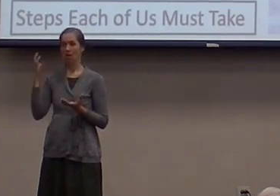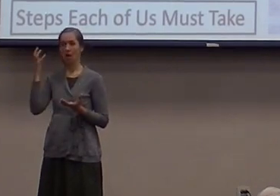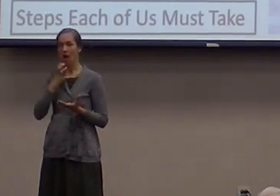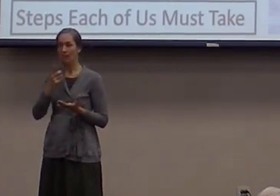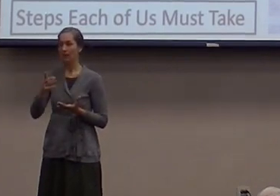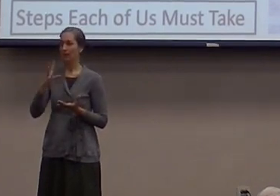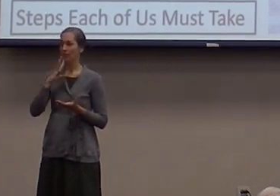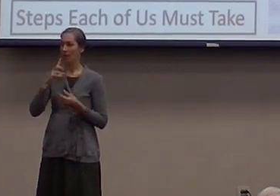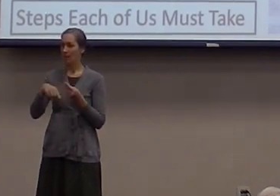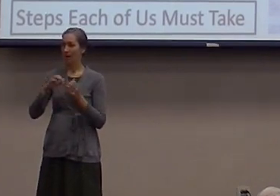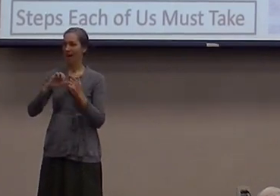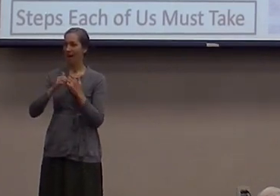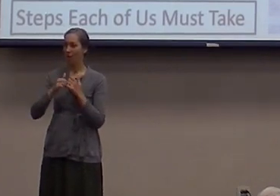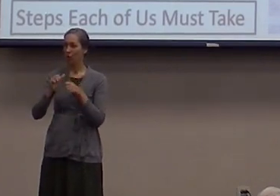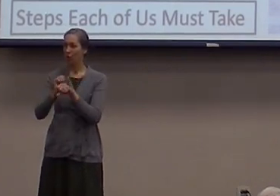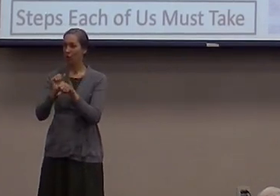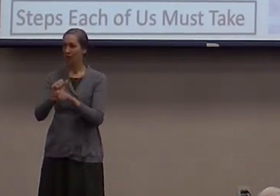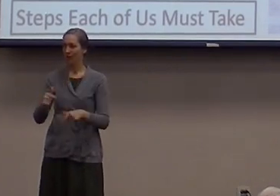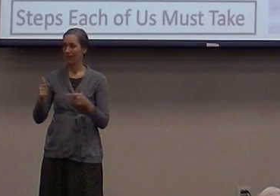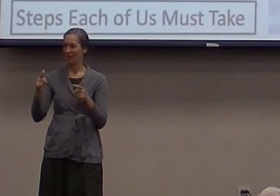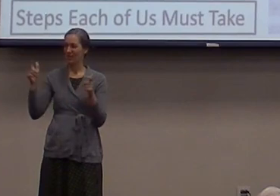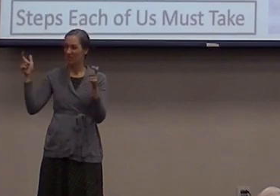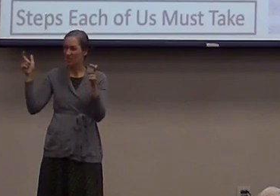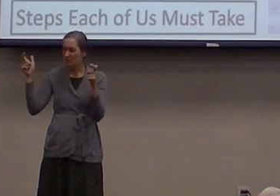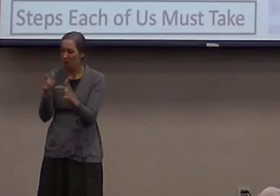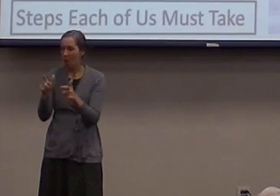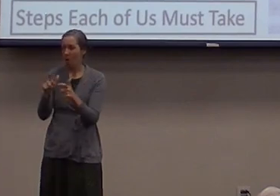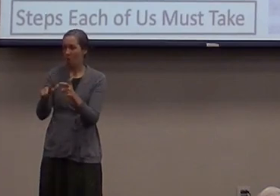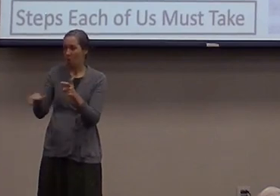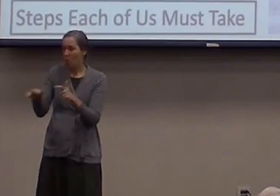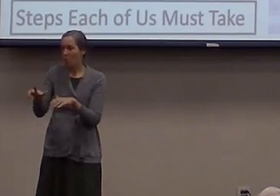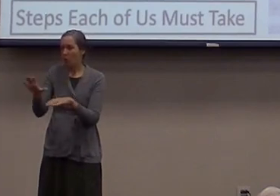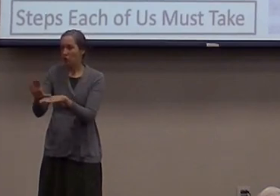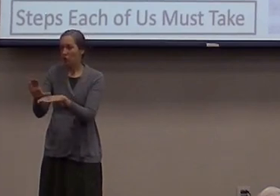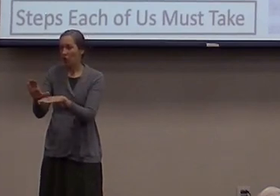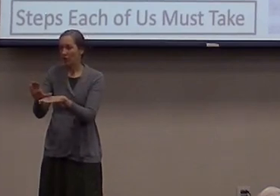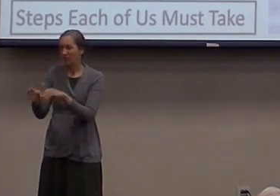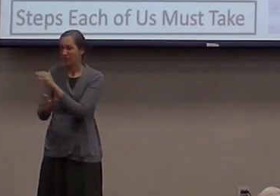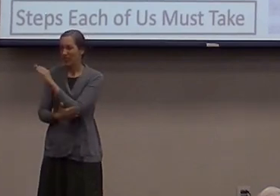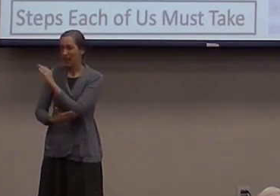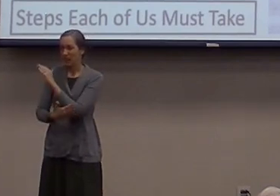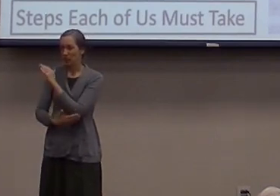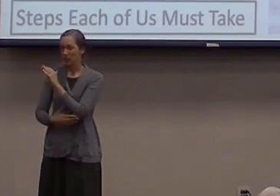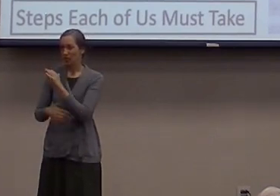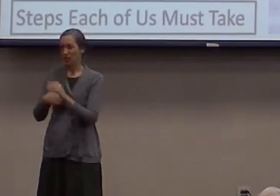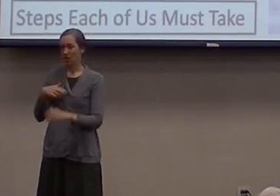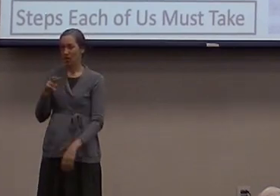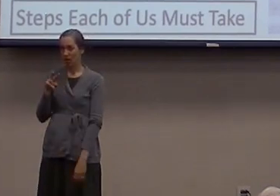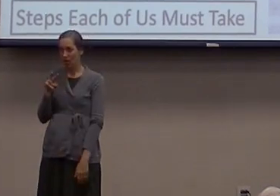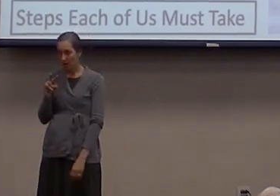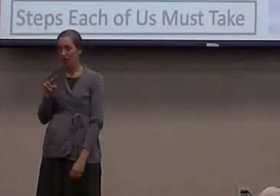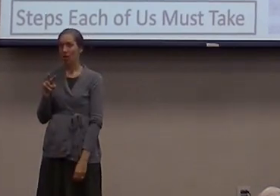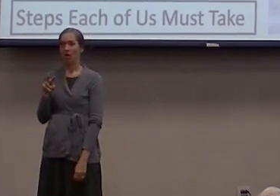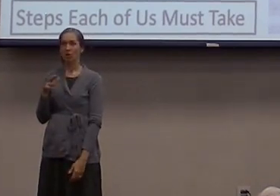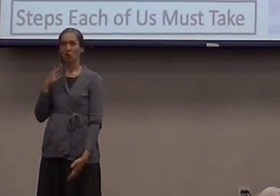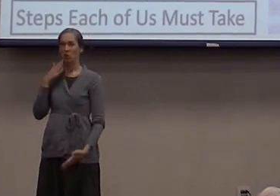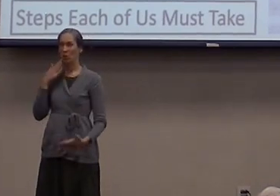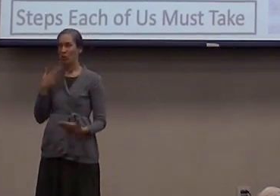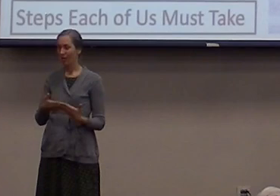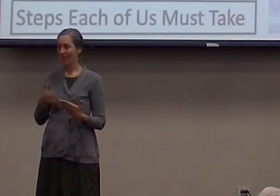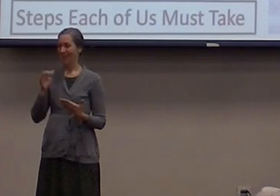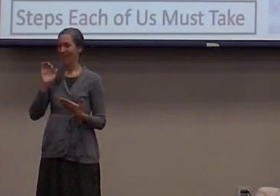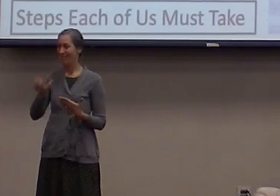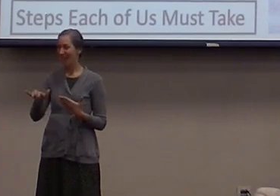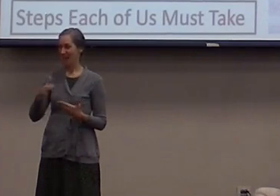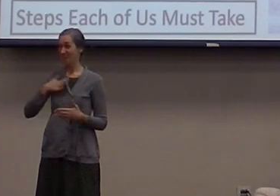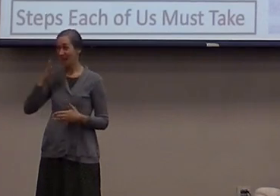and live in a small rural congregation. I didn't know at the time that was going to be my future, but I'm glad I went